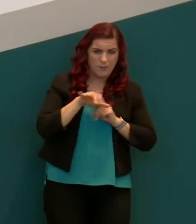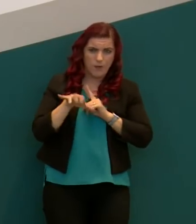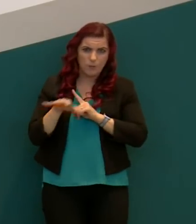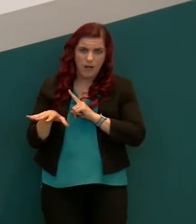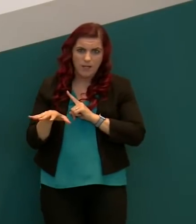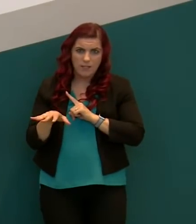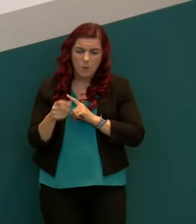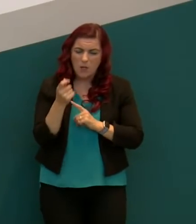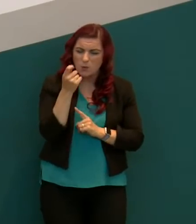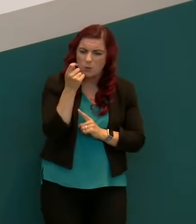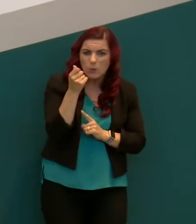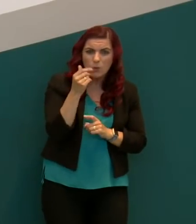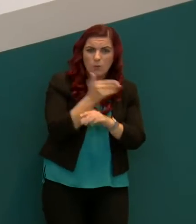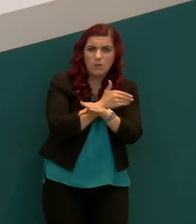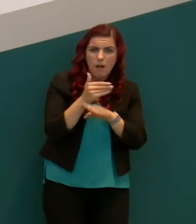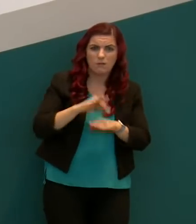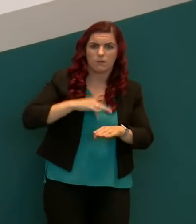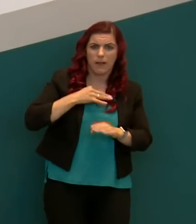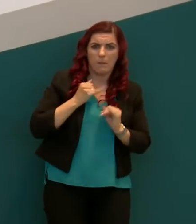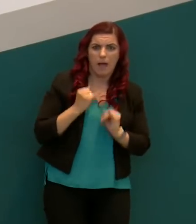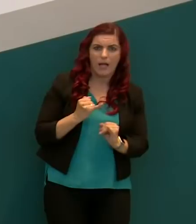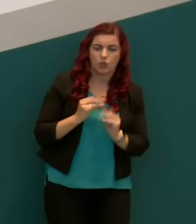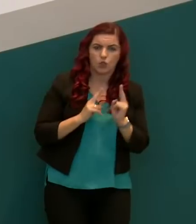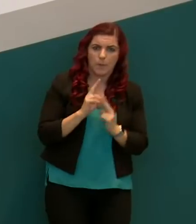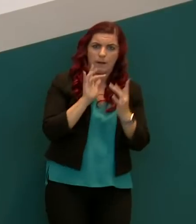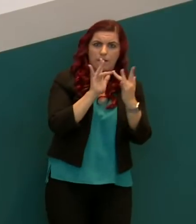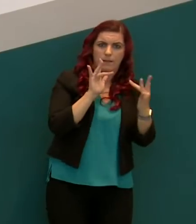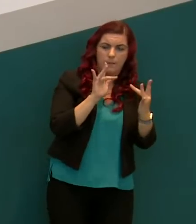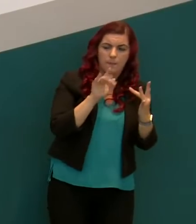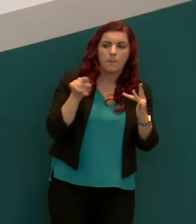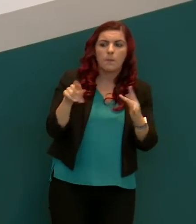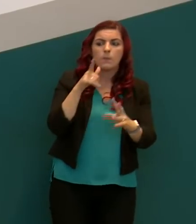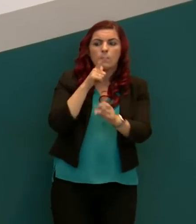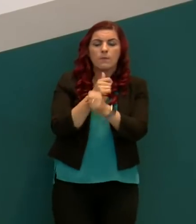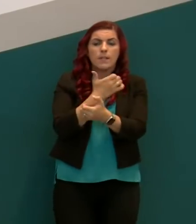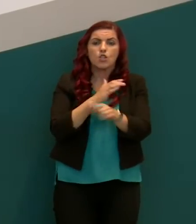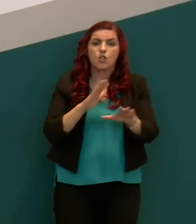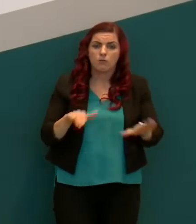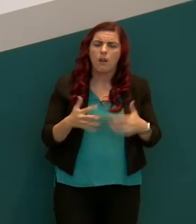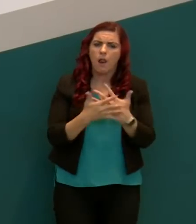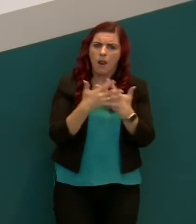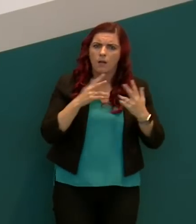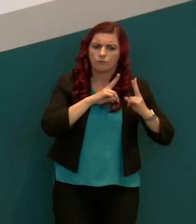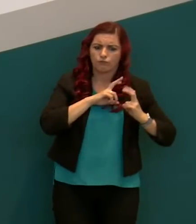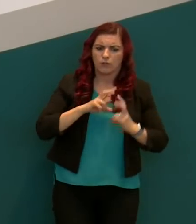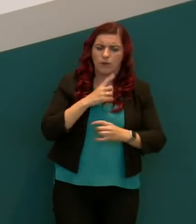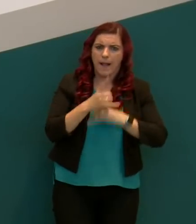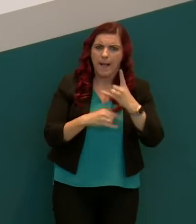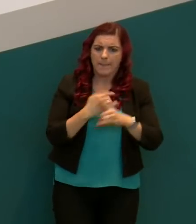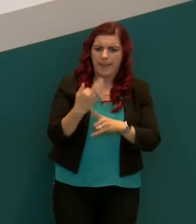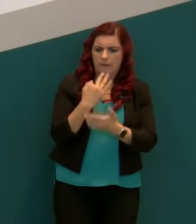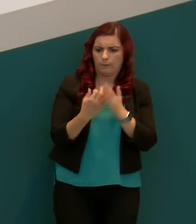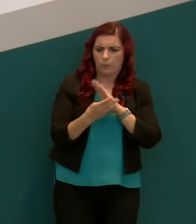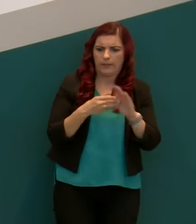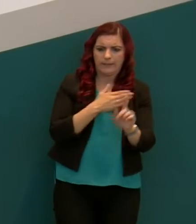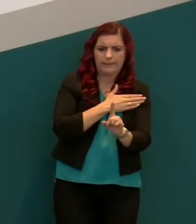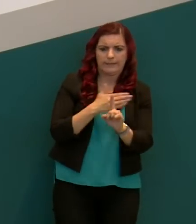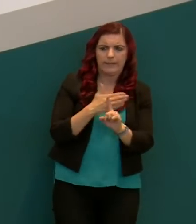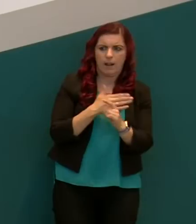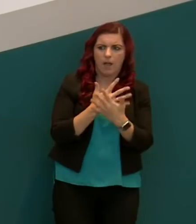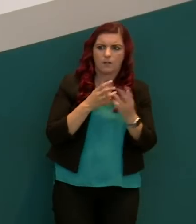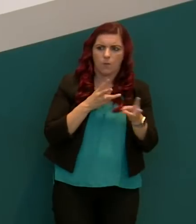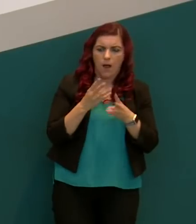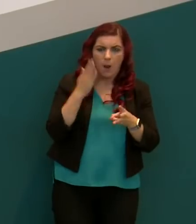others. Just specifically in relation to children, there has been a very significant amount of work done over the past number of weeks